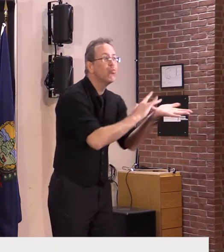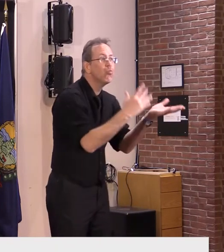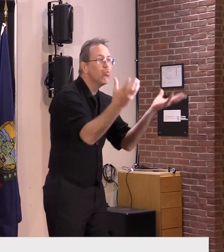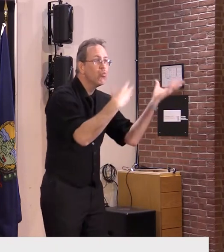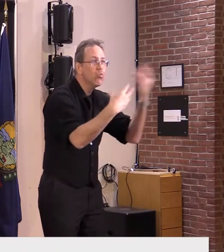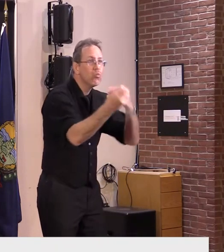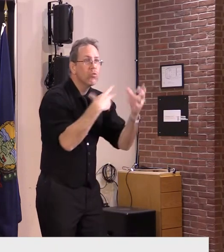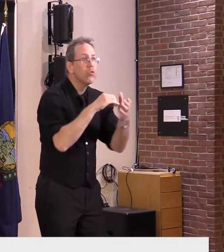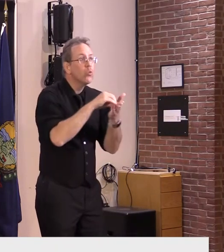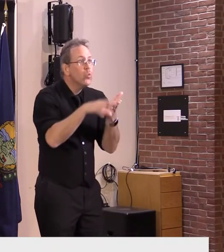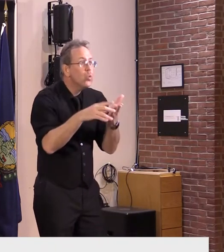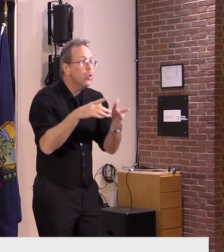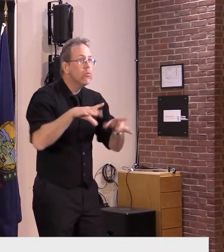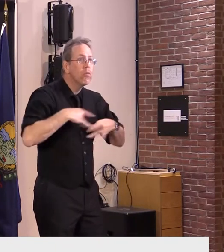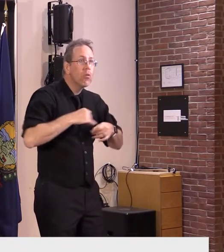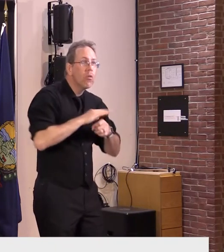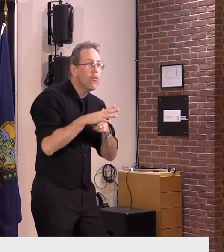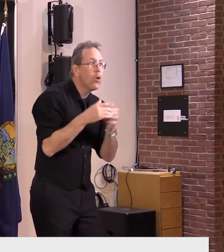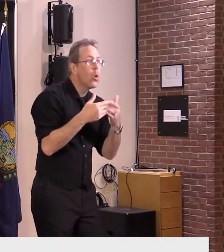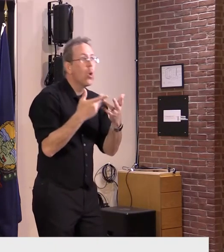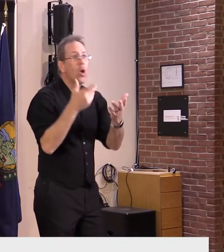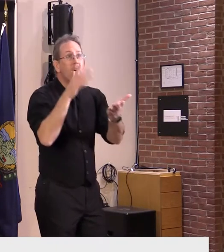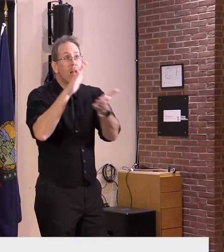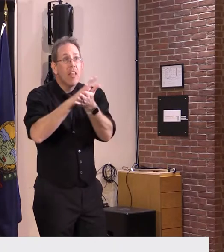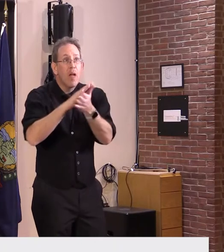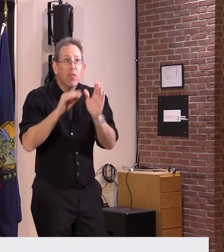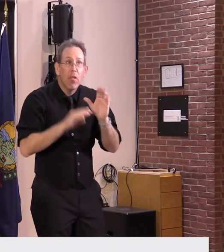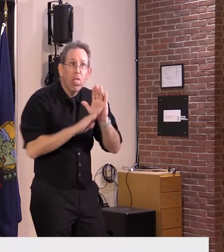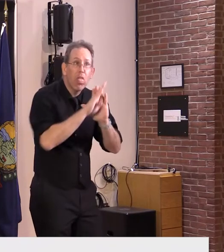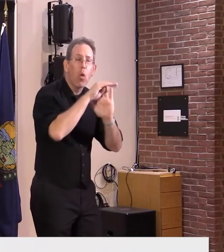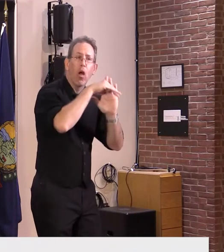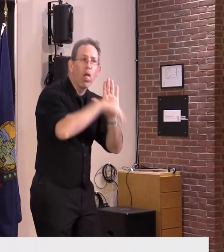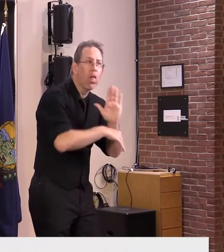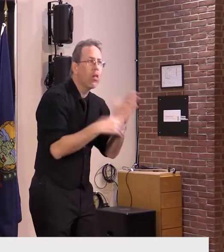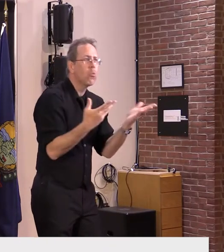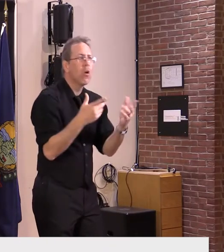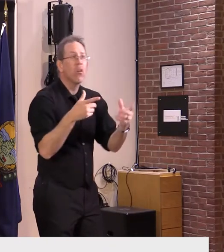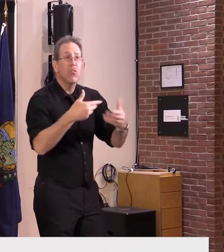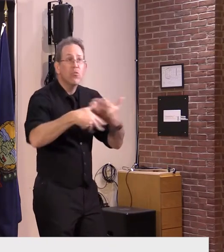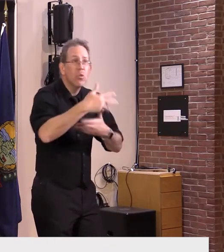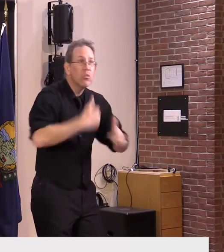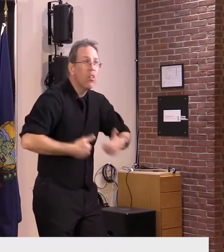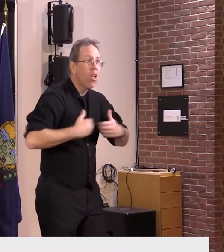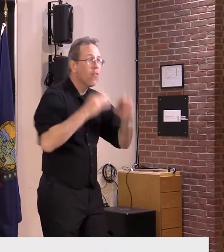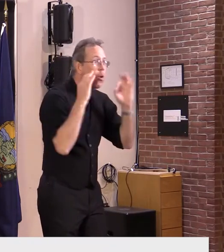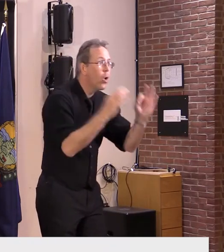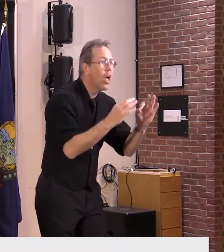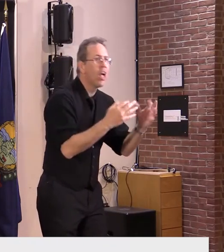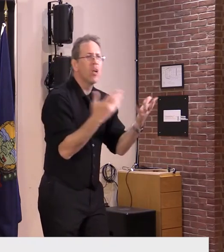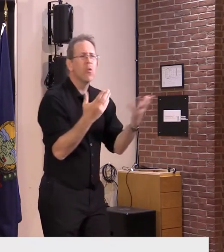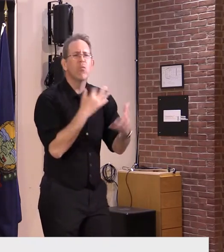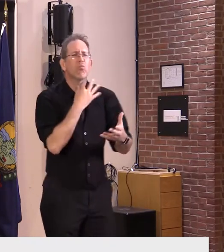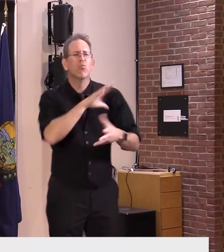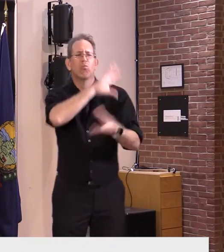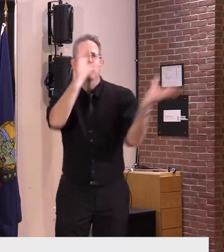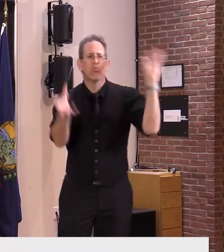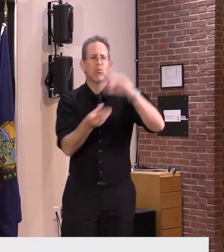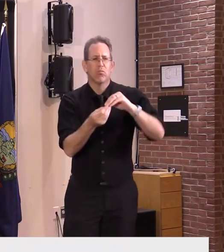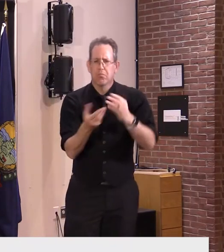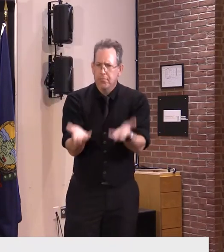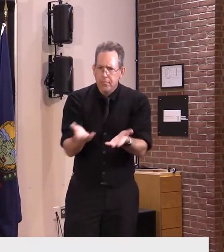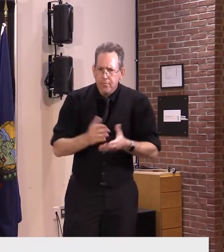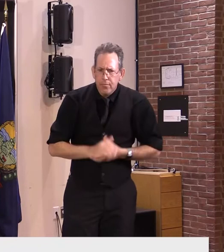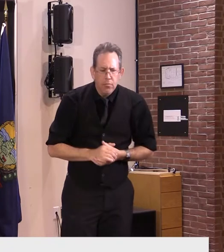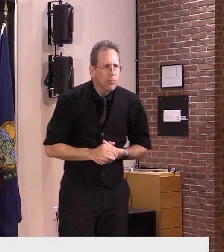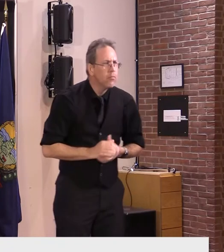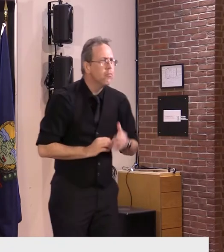doing, the academic impact of the pandemic, sort of the gaps that need to be filled, and what is the